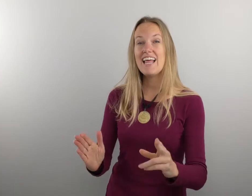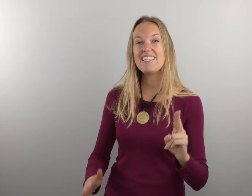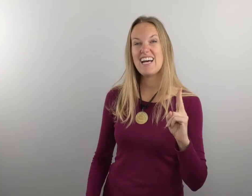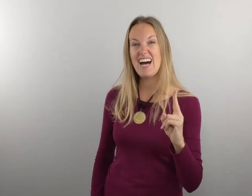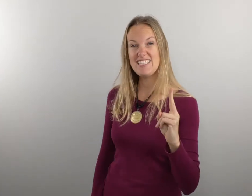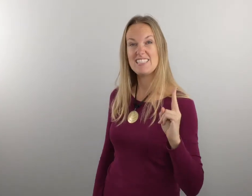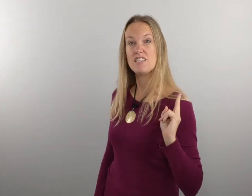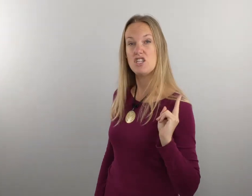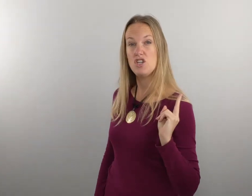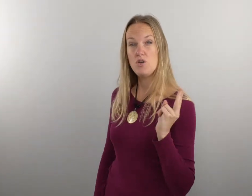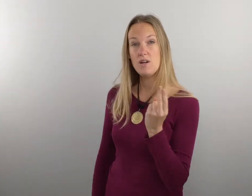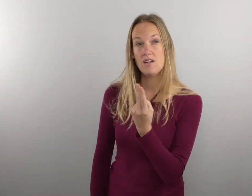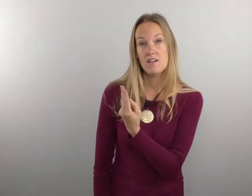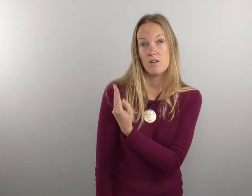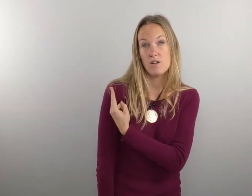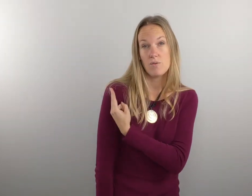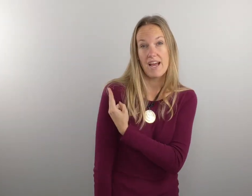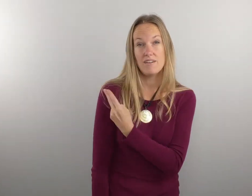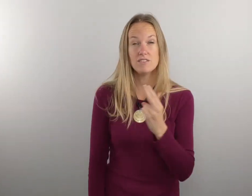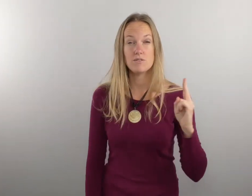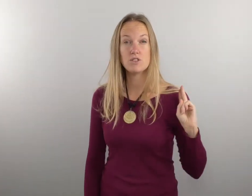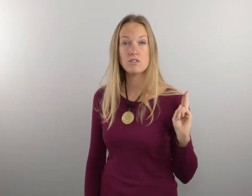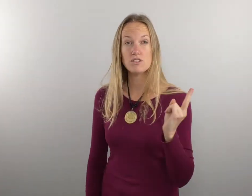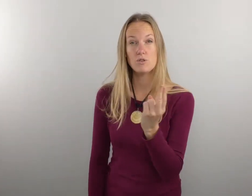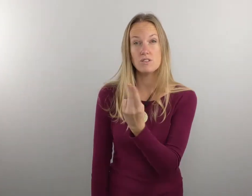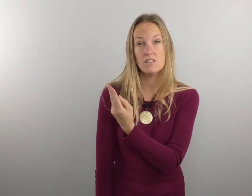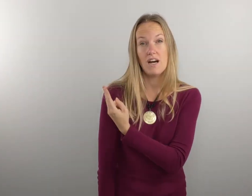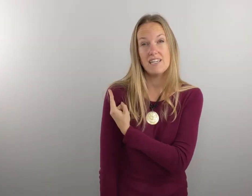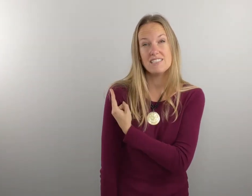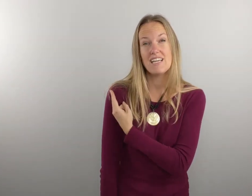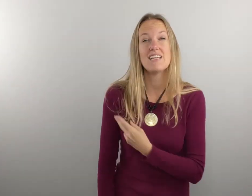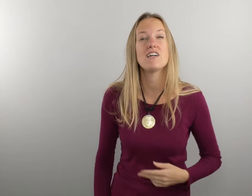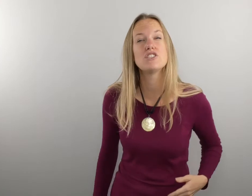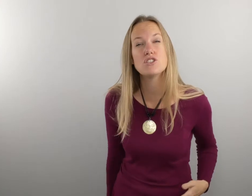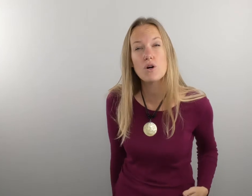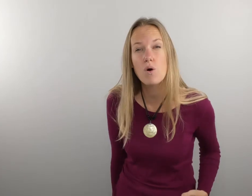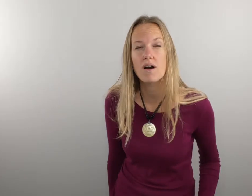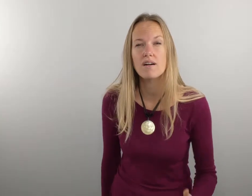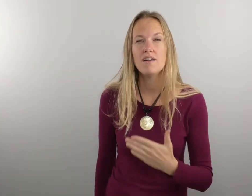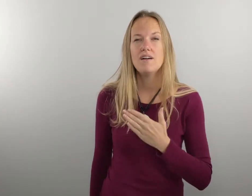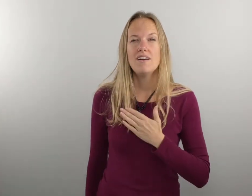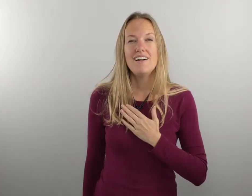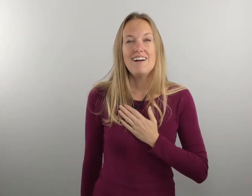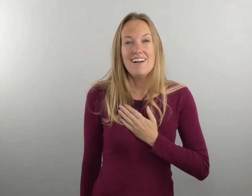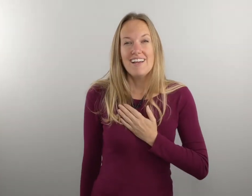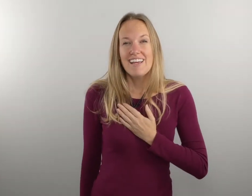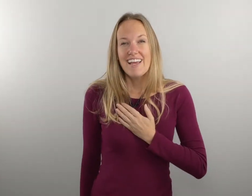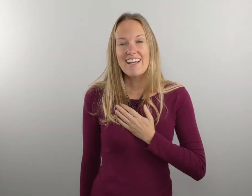Let us, the you, going around from shoulder to shoulder, us, and then adore. Hand over